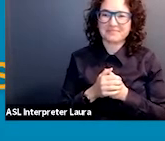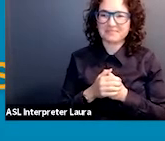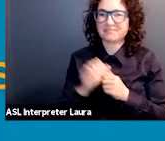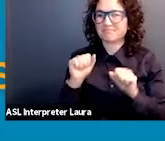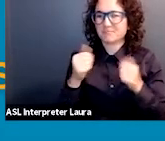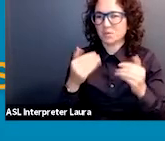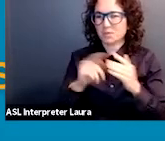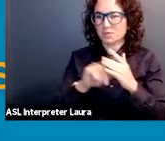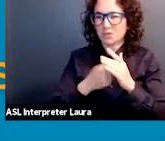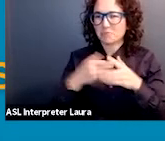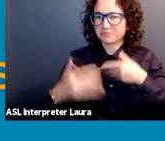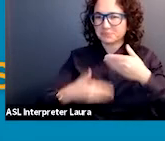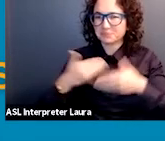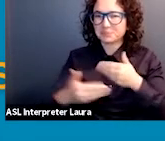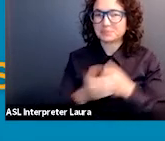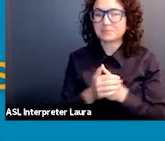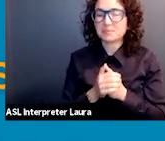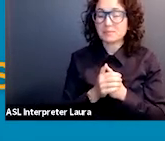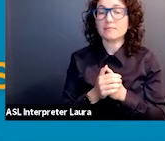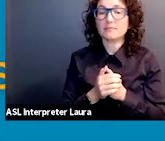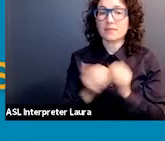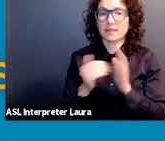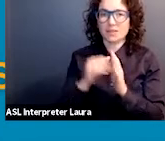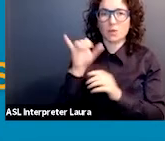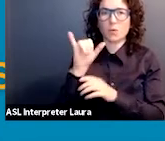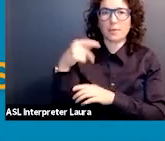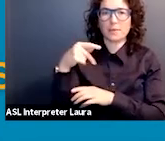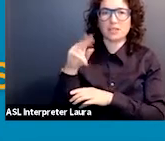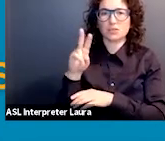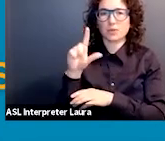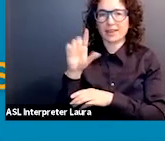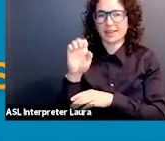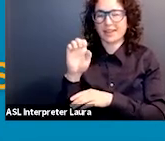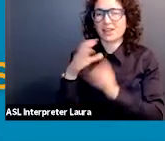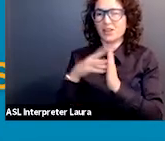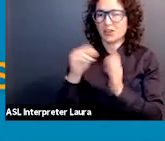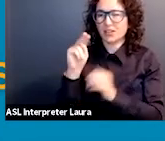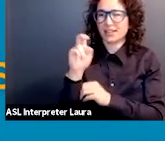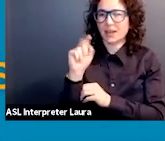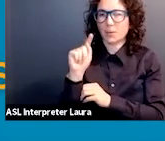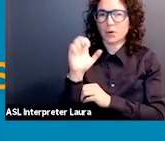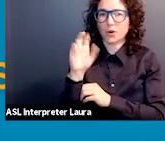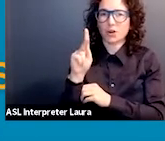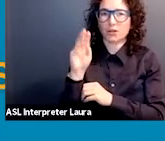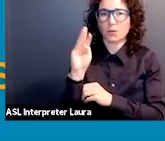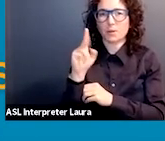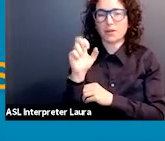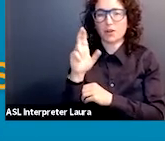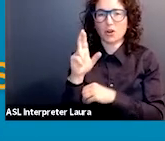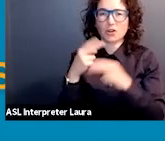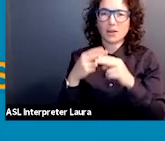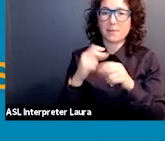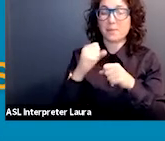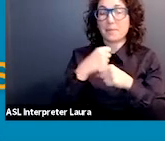us started. Again, this is the YP2LE Learning Network webinar entitled Making International